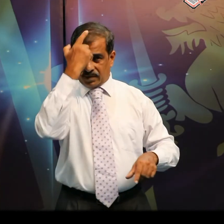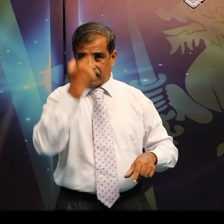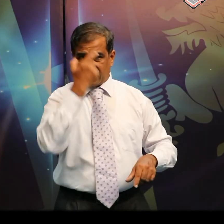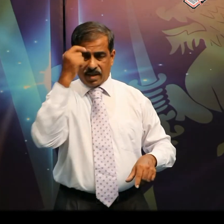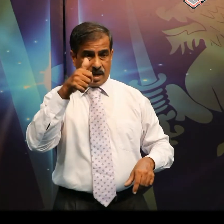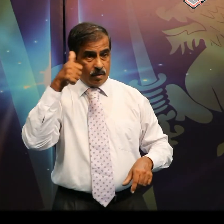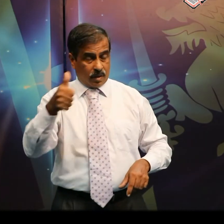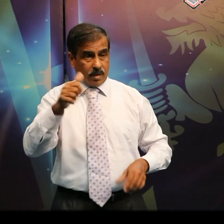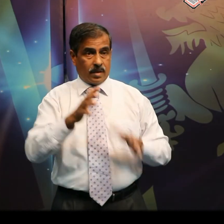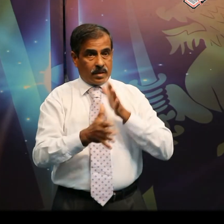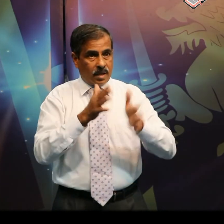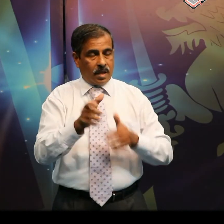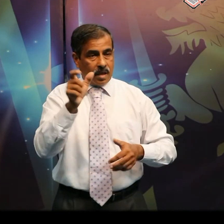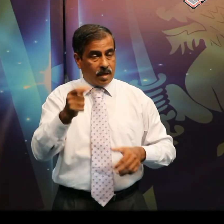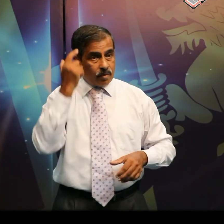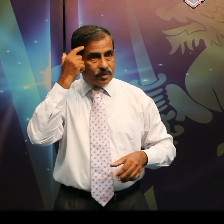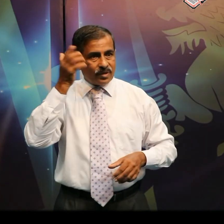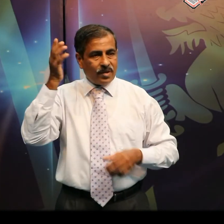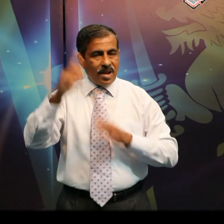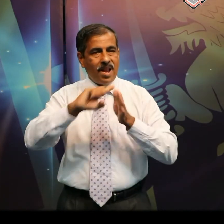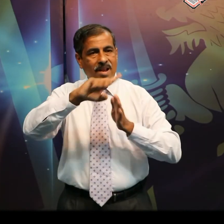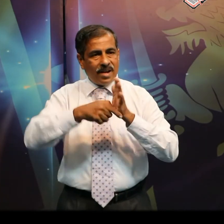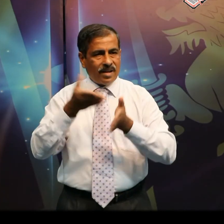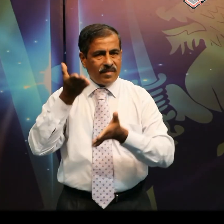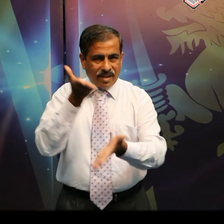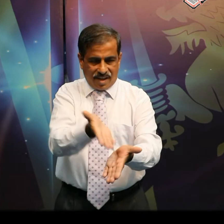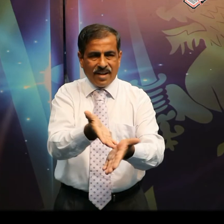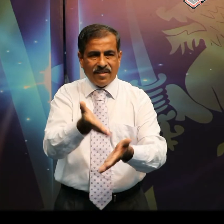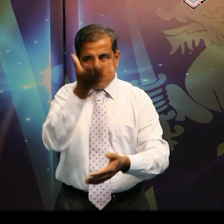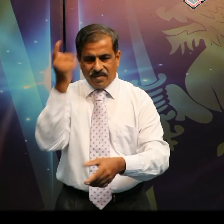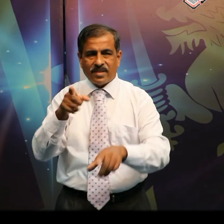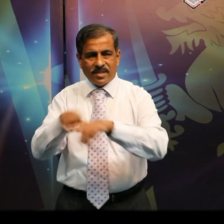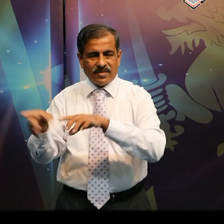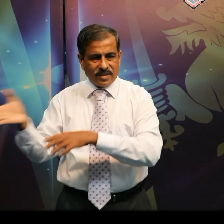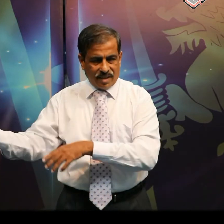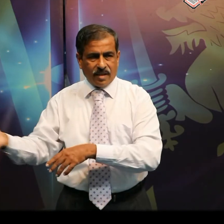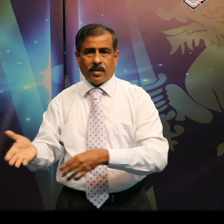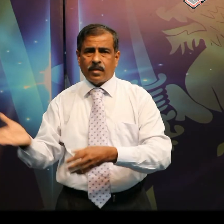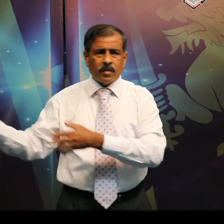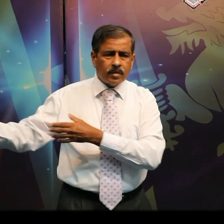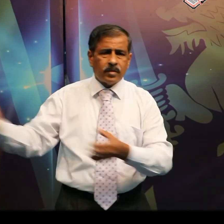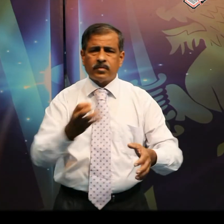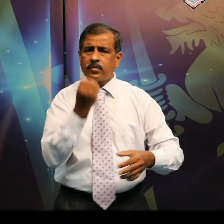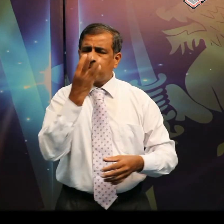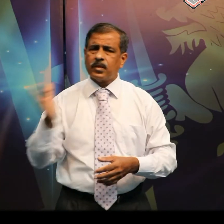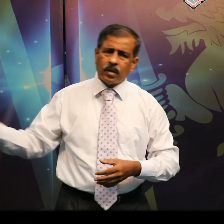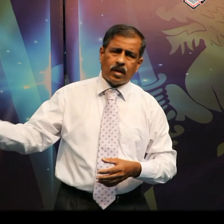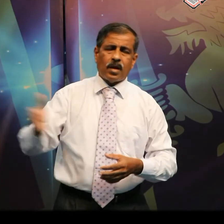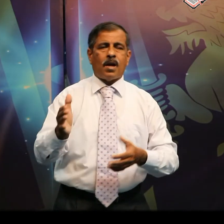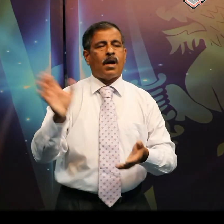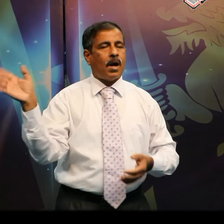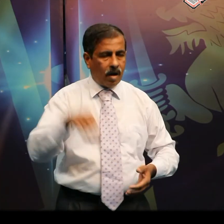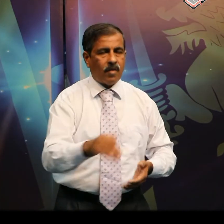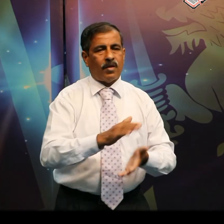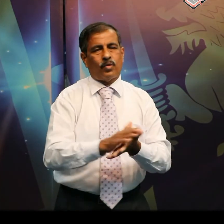guide you. Before there is such a person available among us, I surely hope that you could help me to help you. If